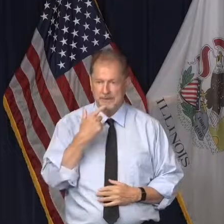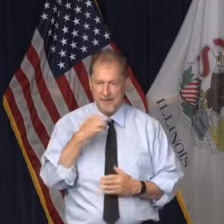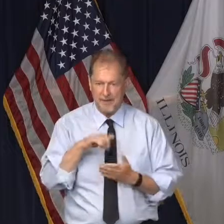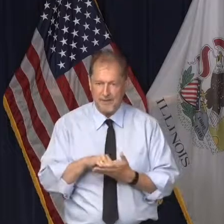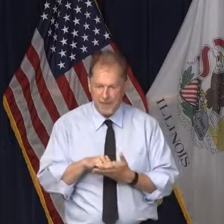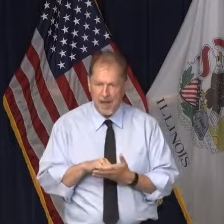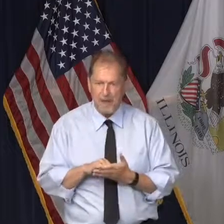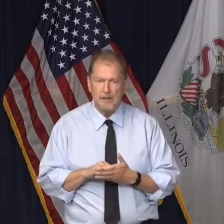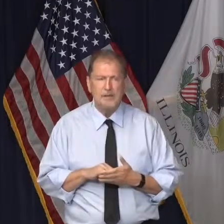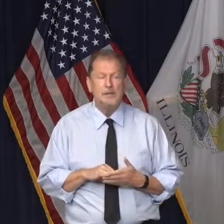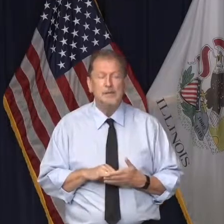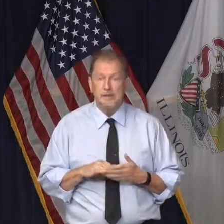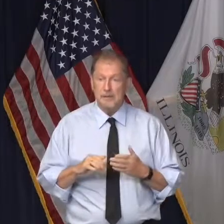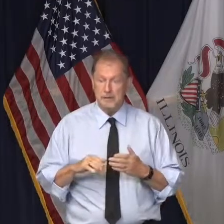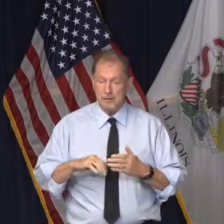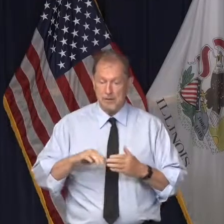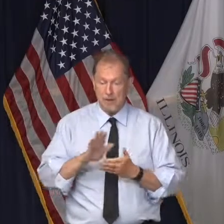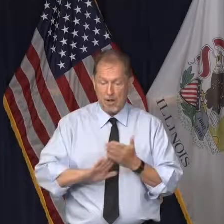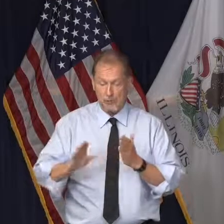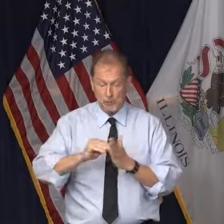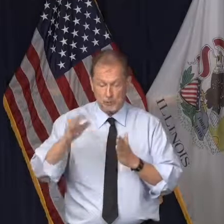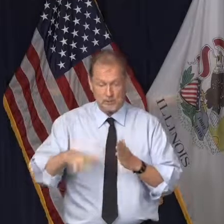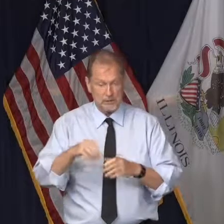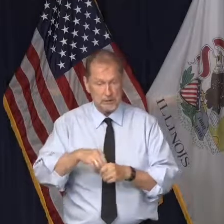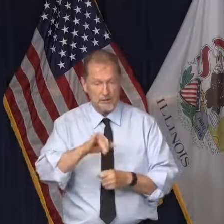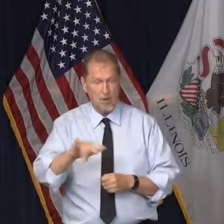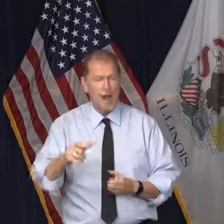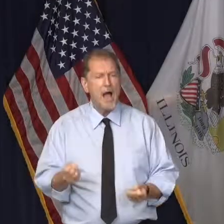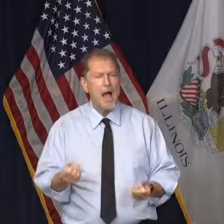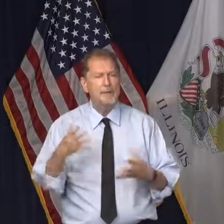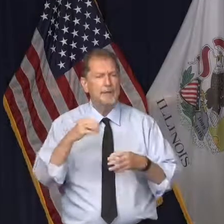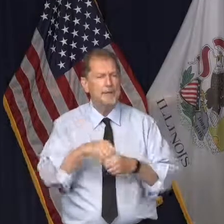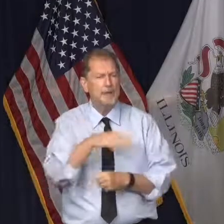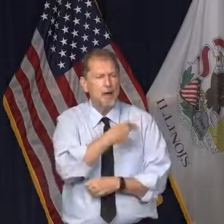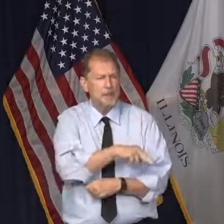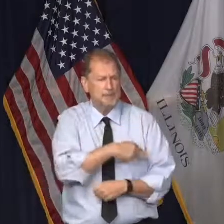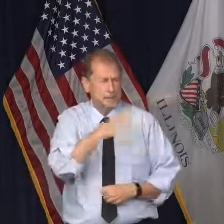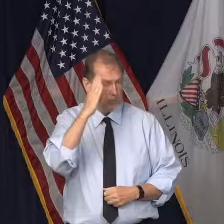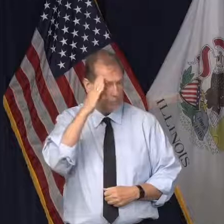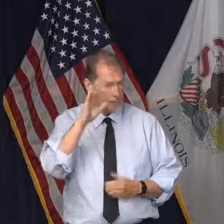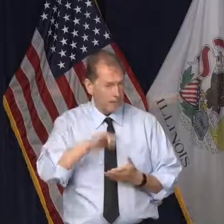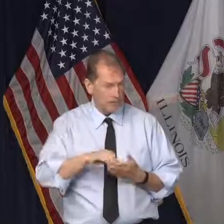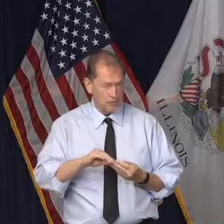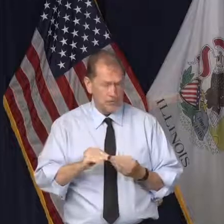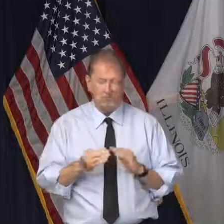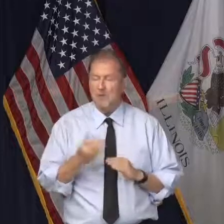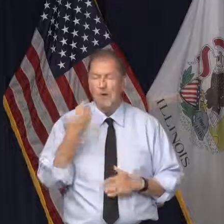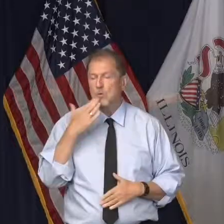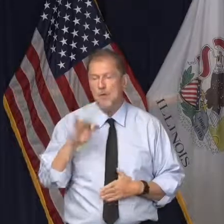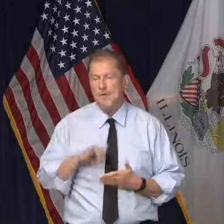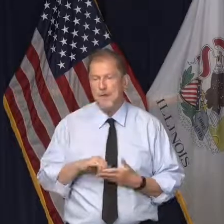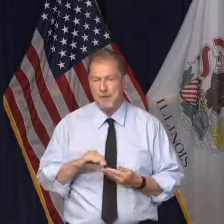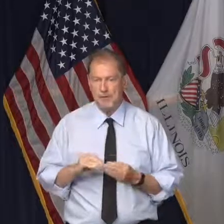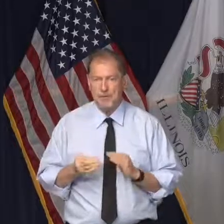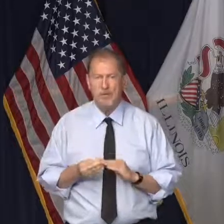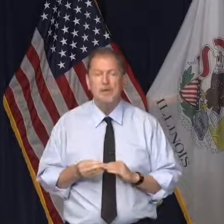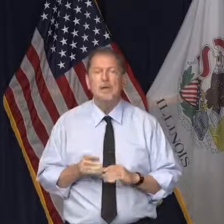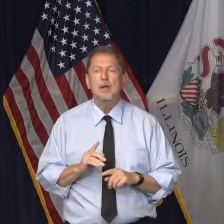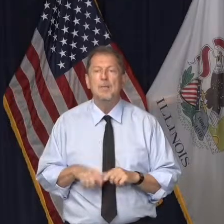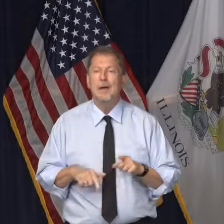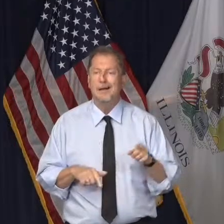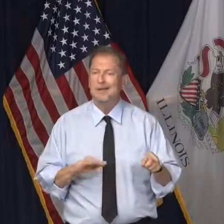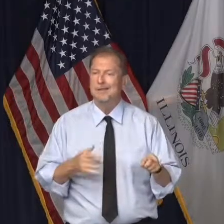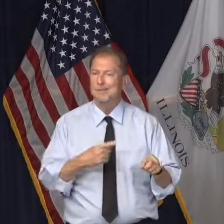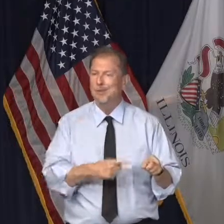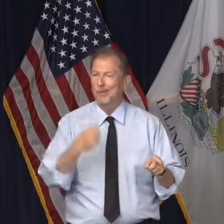all the college students in Illinois, how many are in the hospital? Do you know that number? I don't know that number, but I mean, I think you're discounting